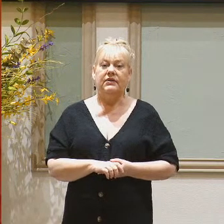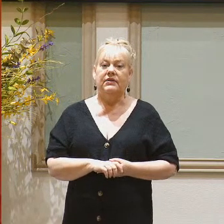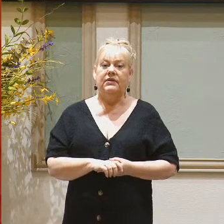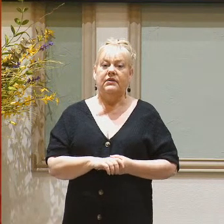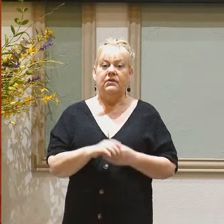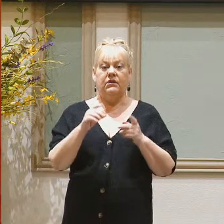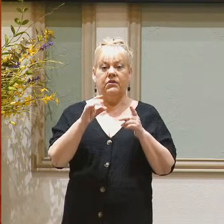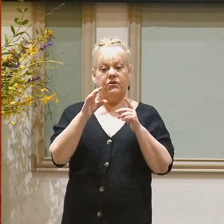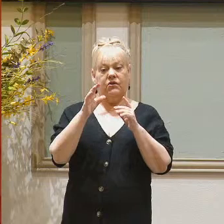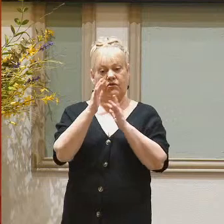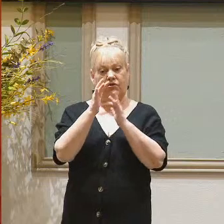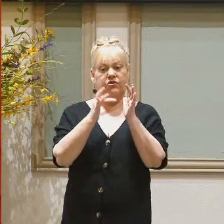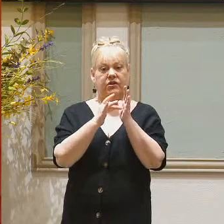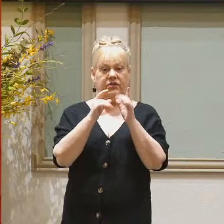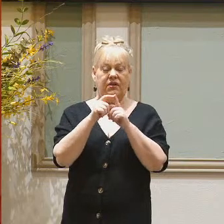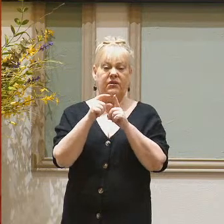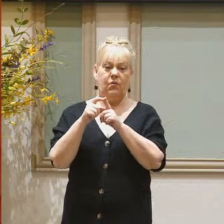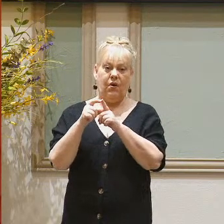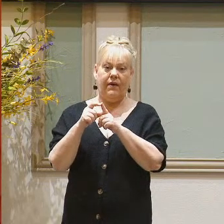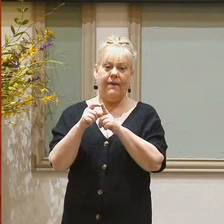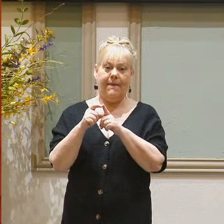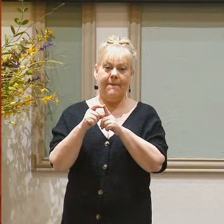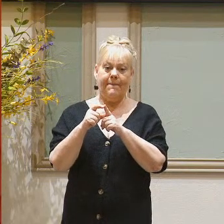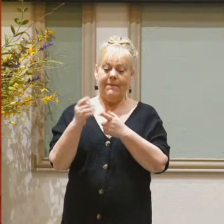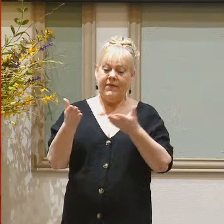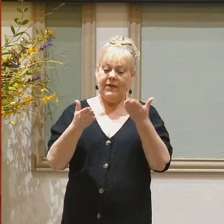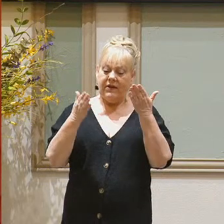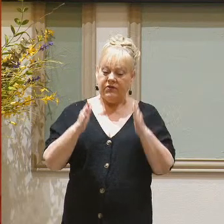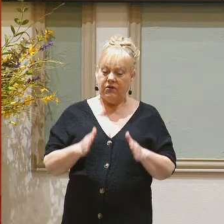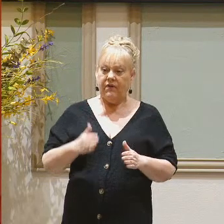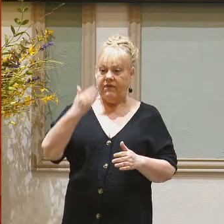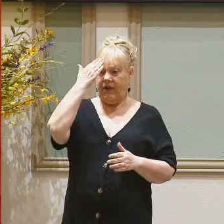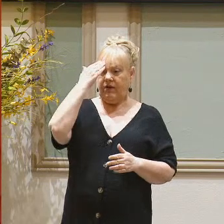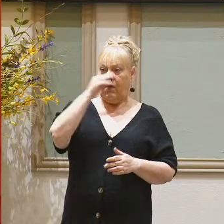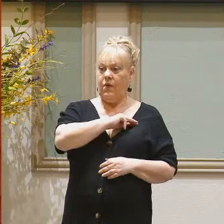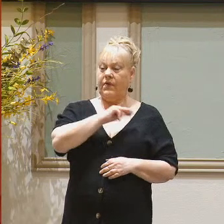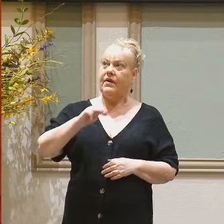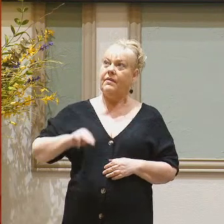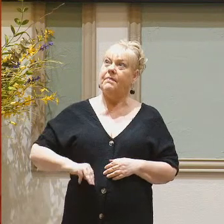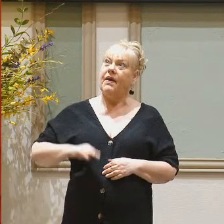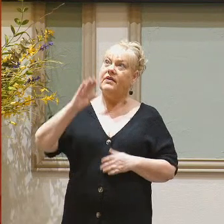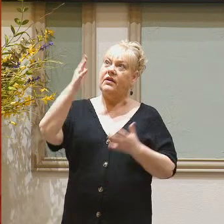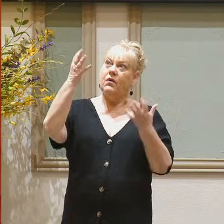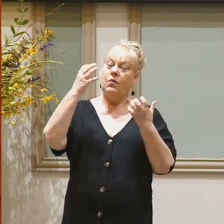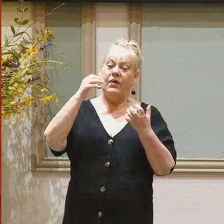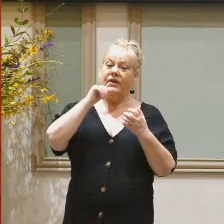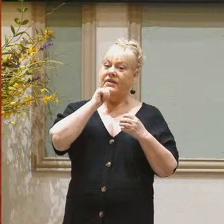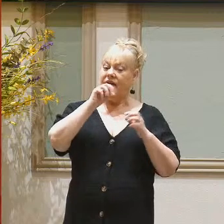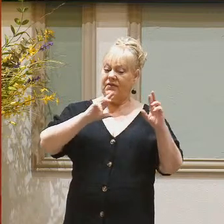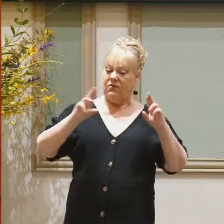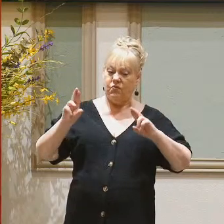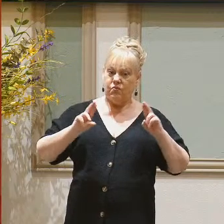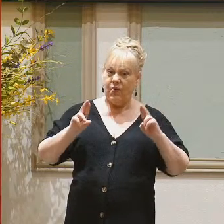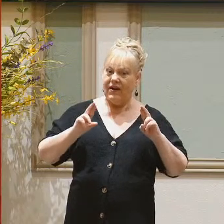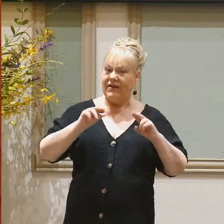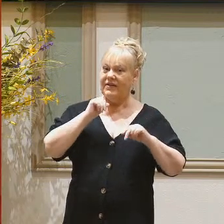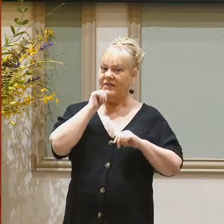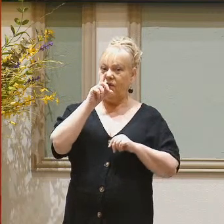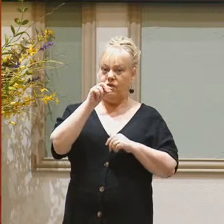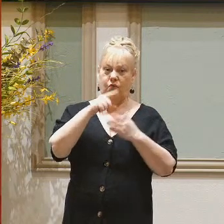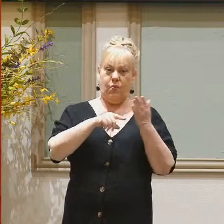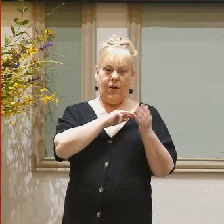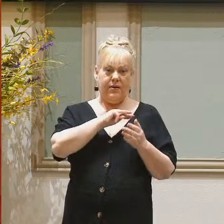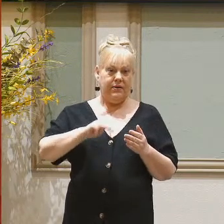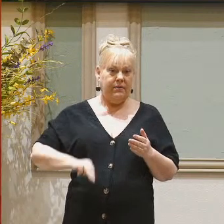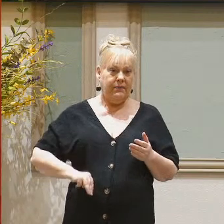The words of Jesus: "The servant who knows the master's will and does not get ready or does not do what the